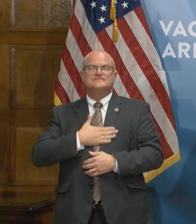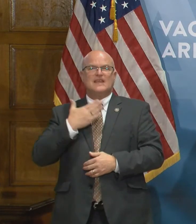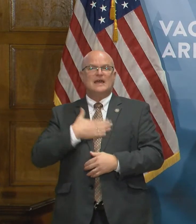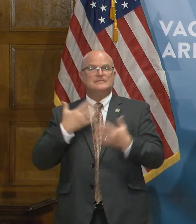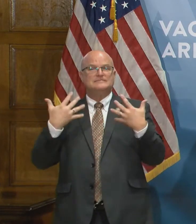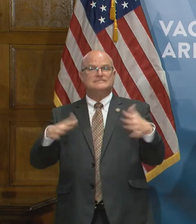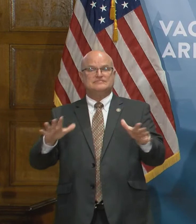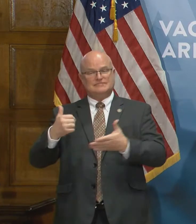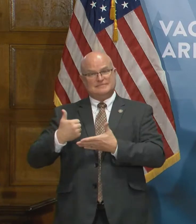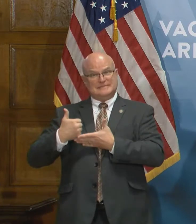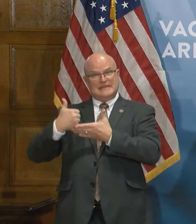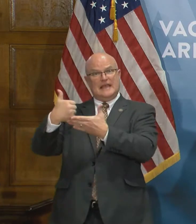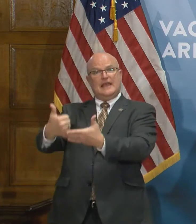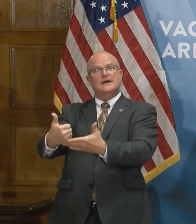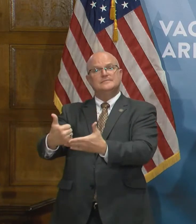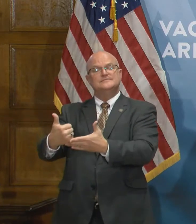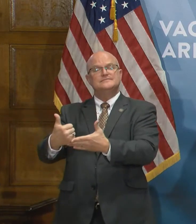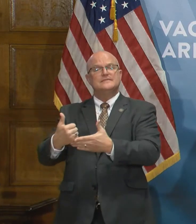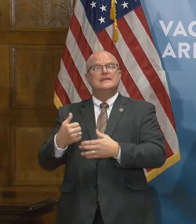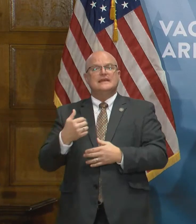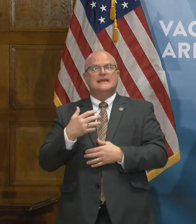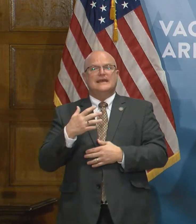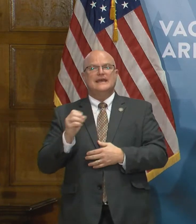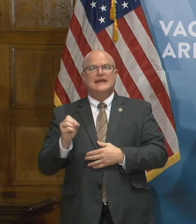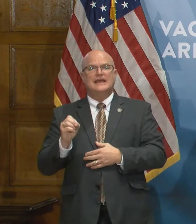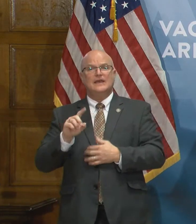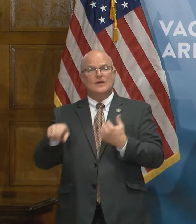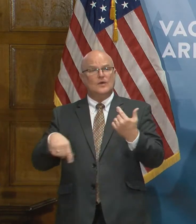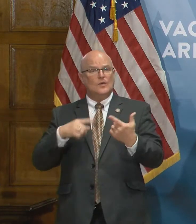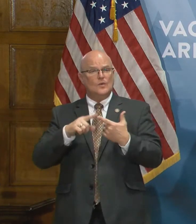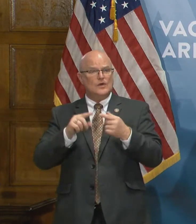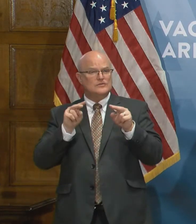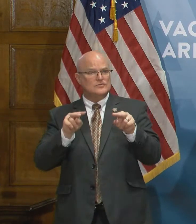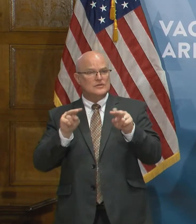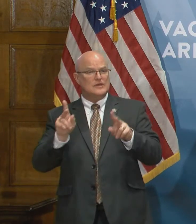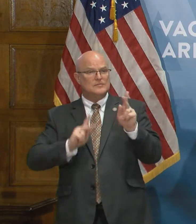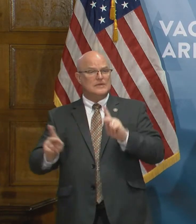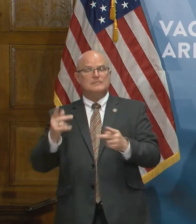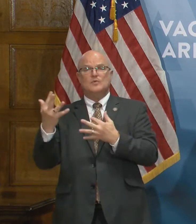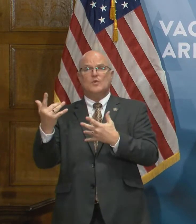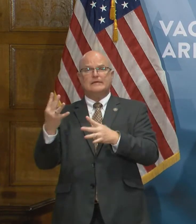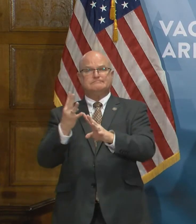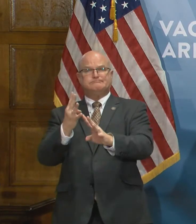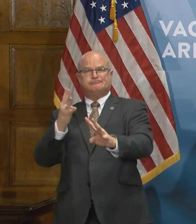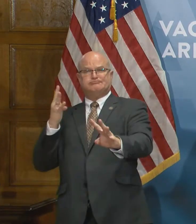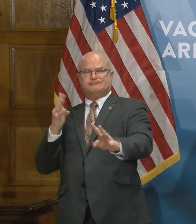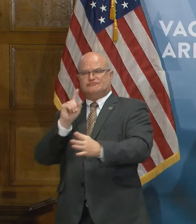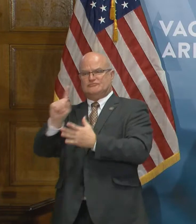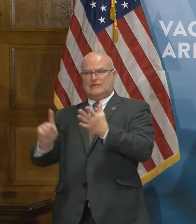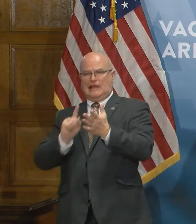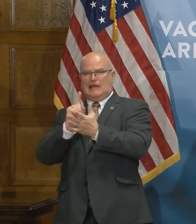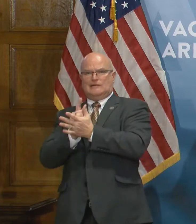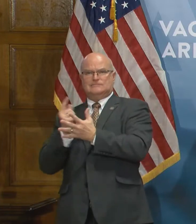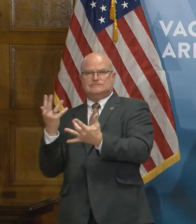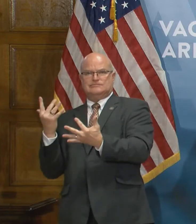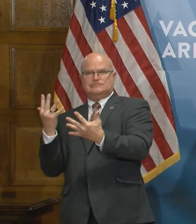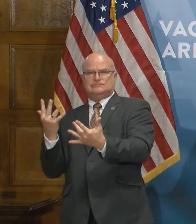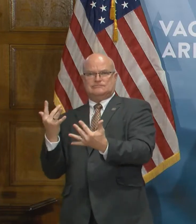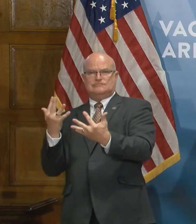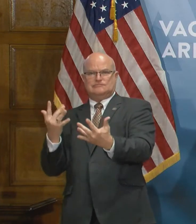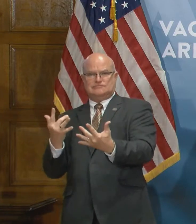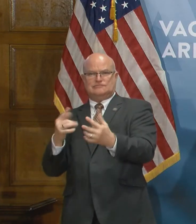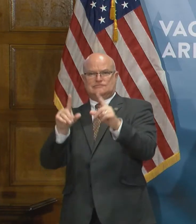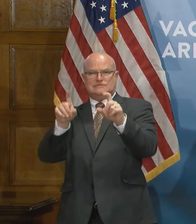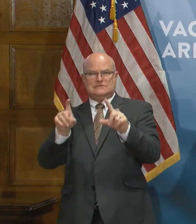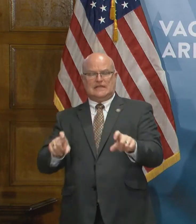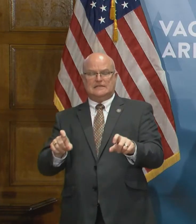have that assistance, and whenever you look at people waiting in line for an hour for a test,